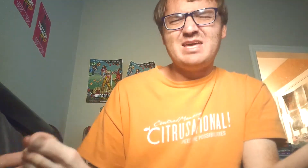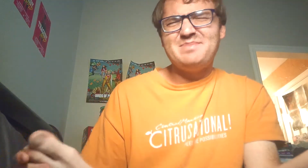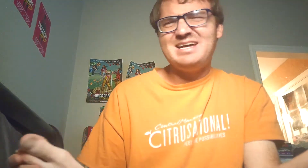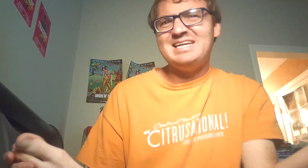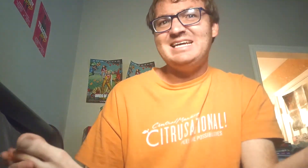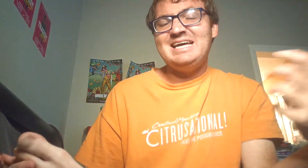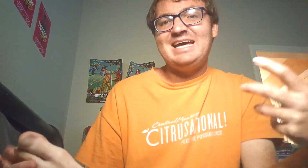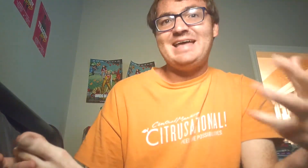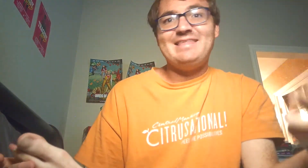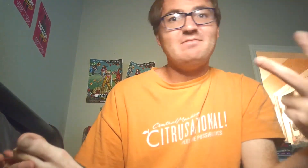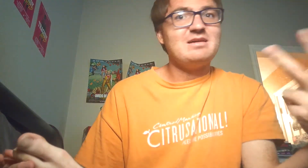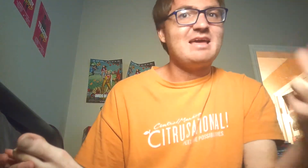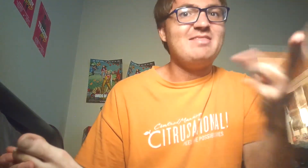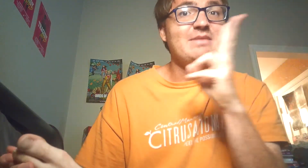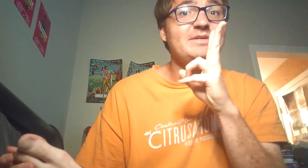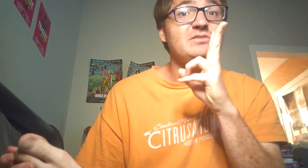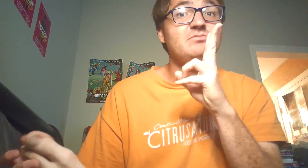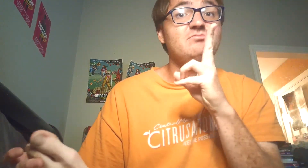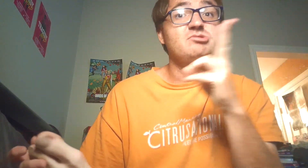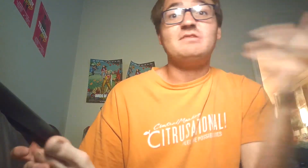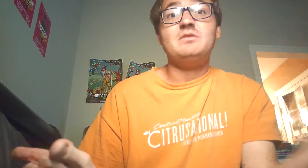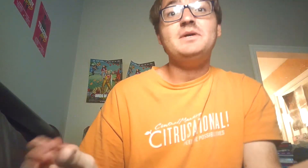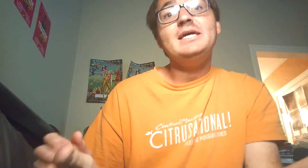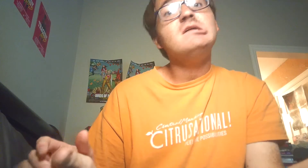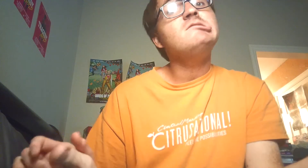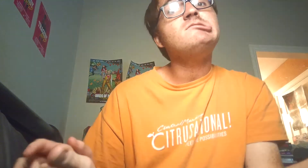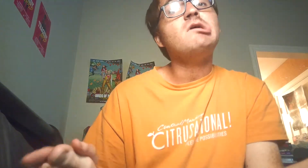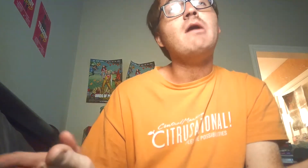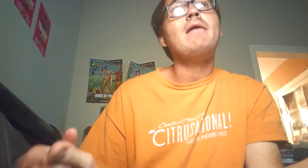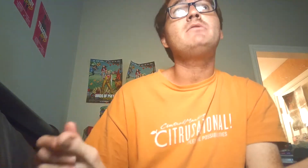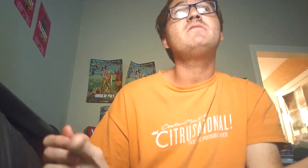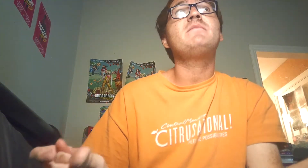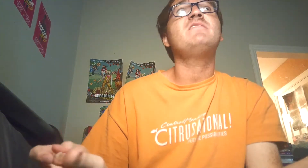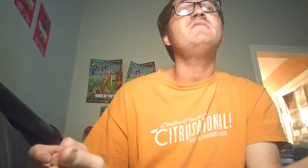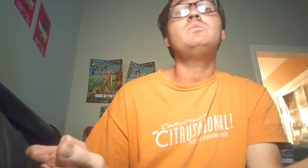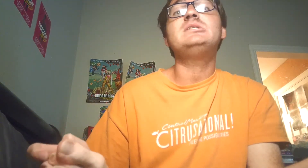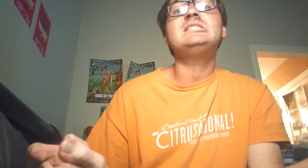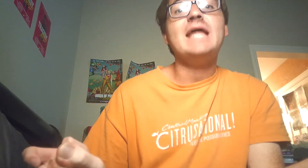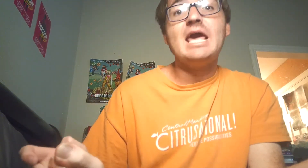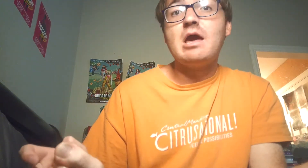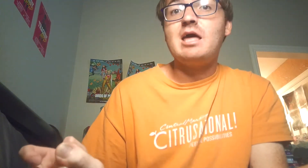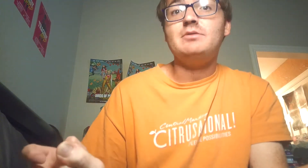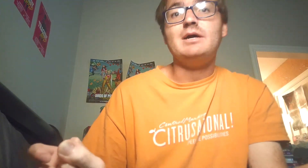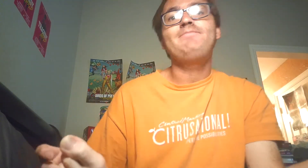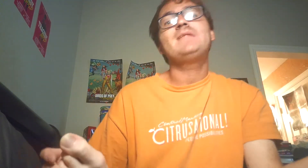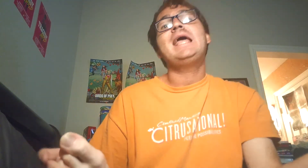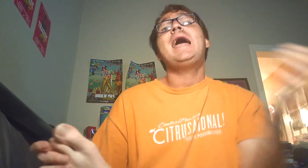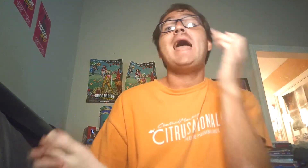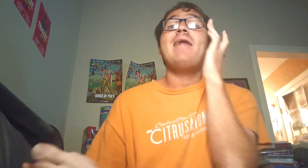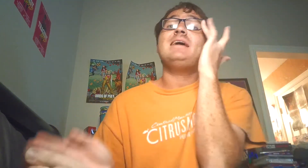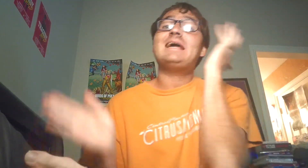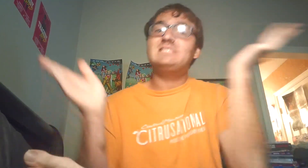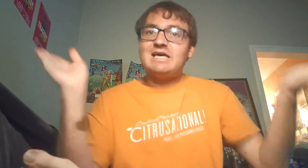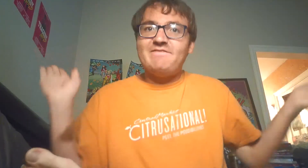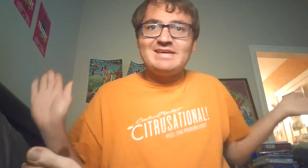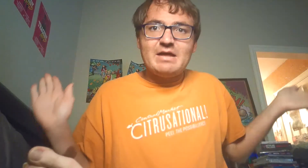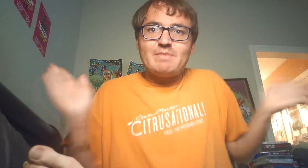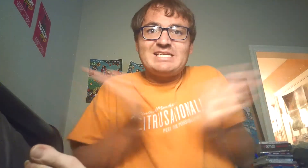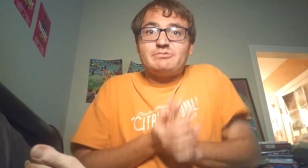but I think I'm gonna do 3 a week. So I don't know if I'm gonna film one today. I don't know. And then I still haven't gotten my test results